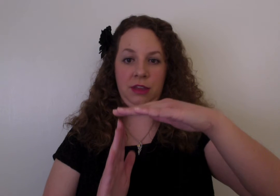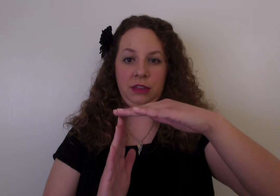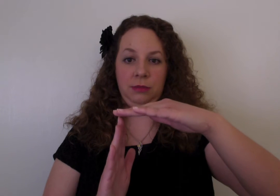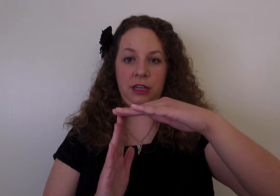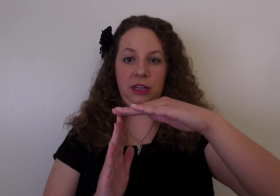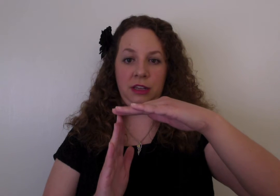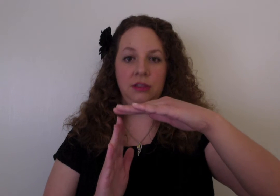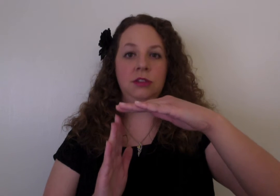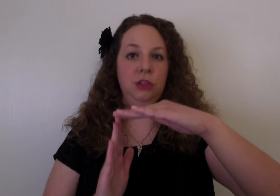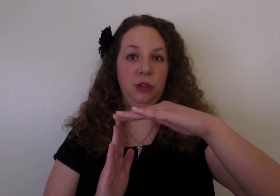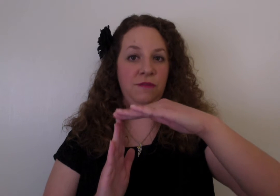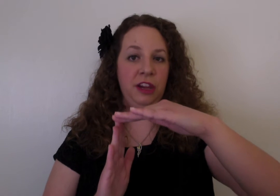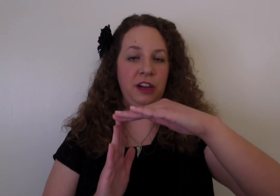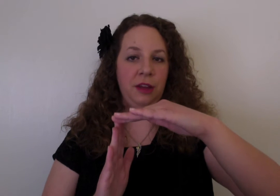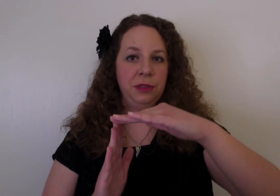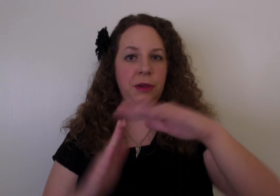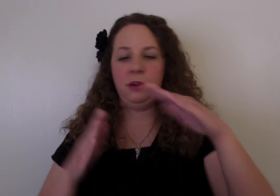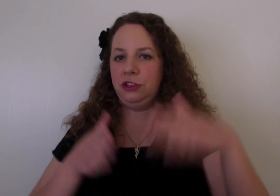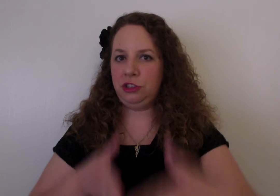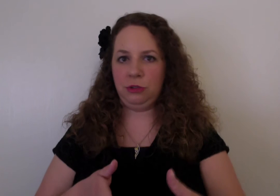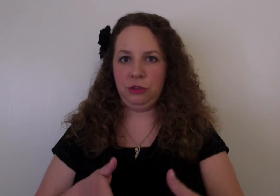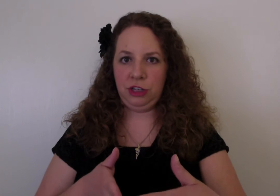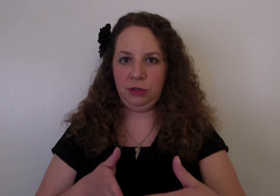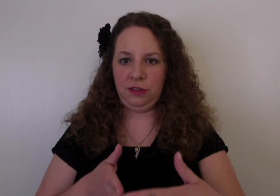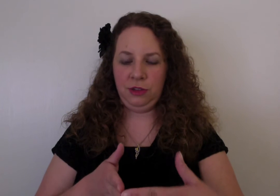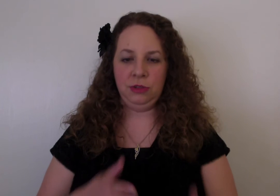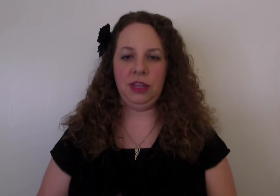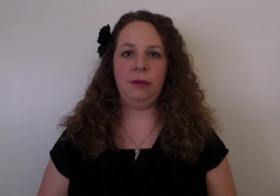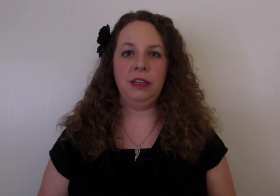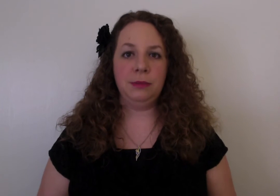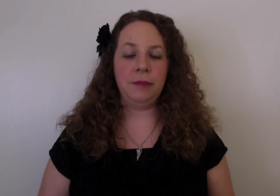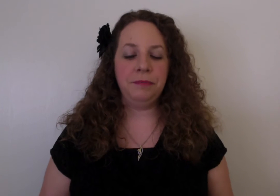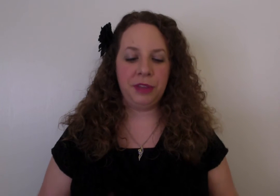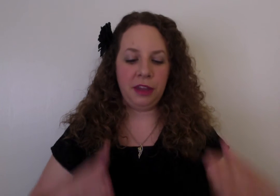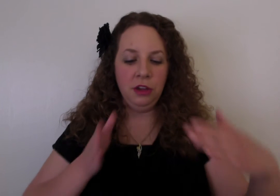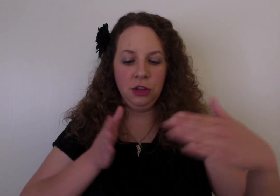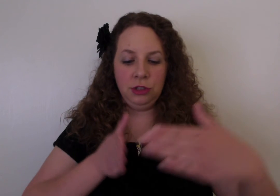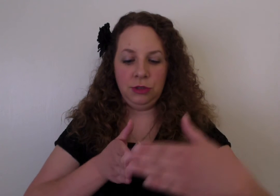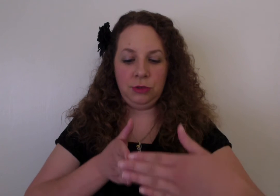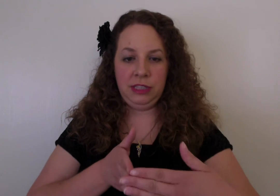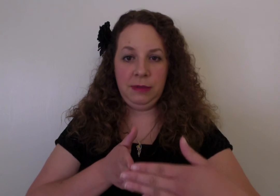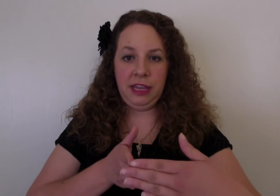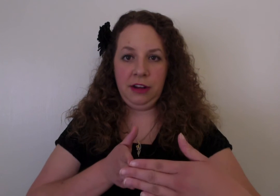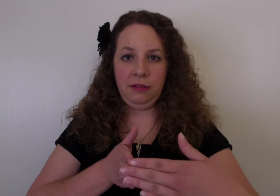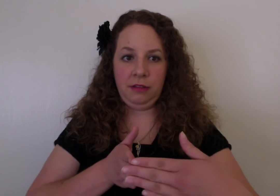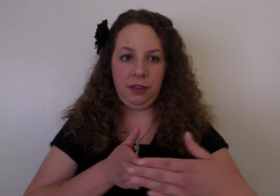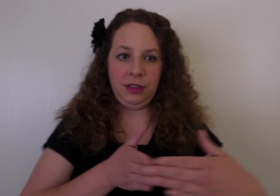that's what it is. So you can figure it out this way, or you can just go straight to it if you can do it that way as well. Okay, so it's going to be here on this